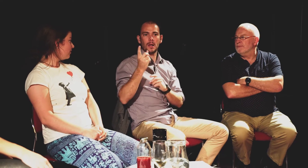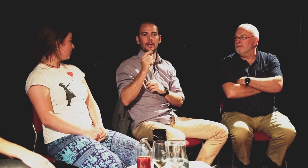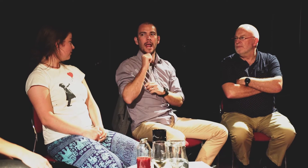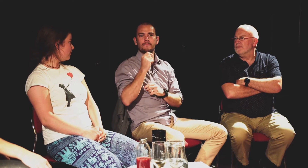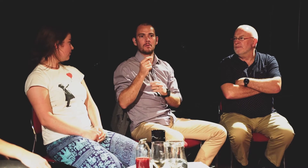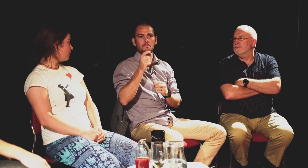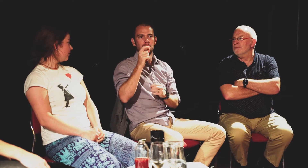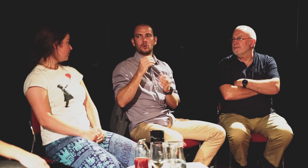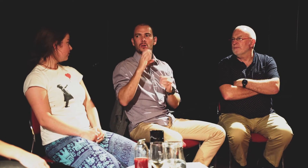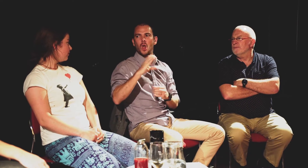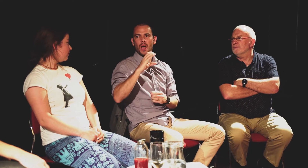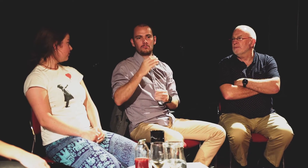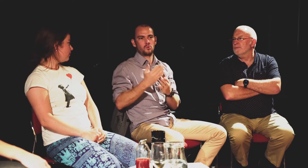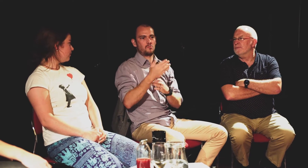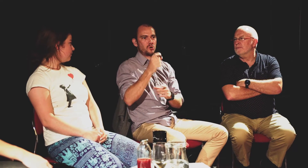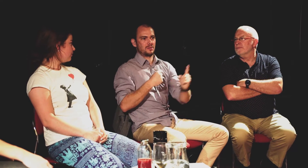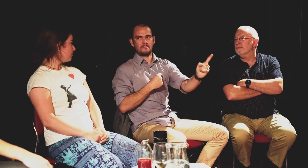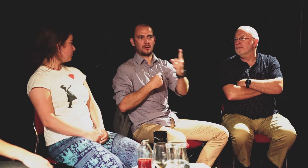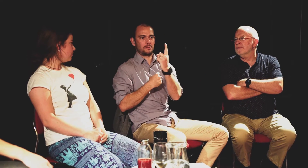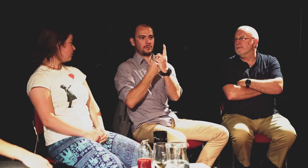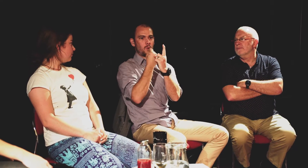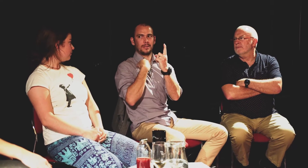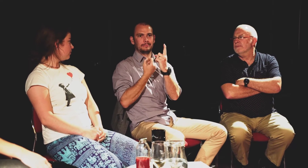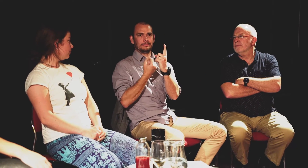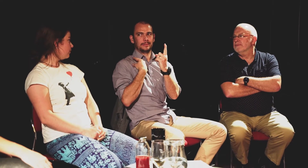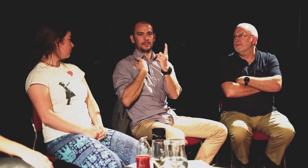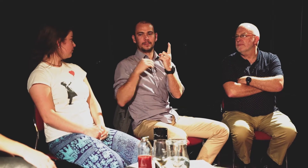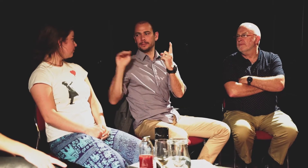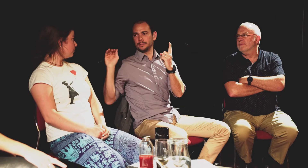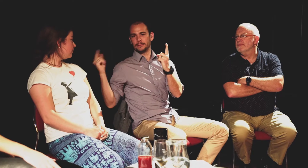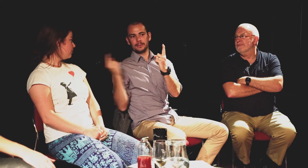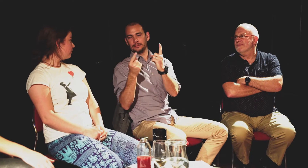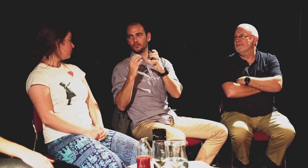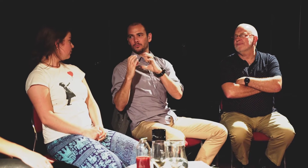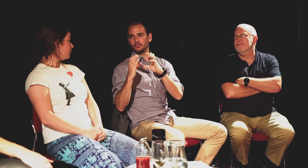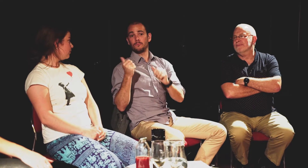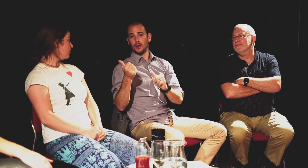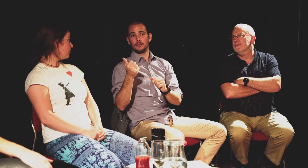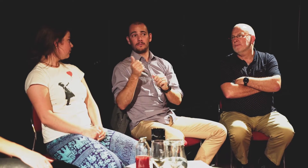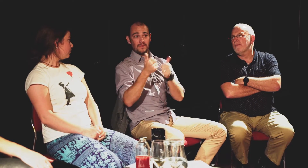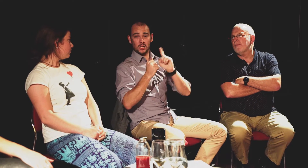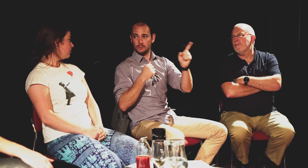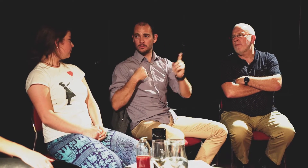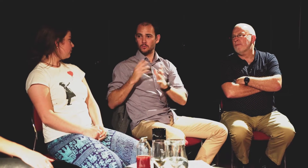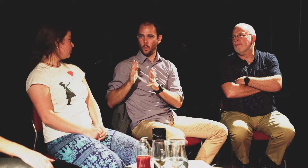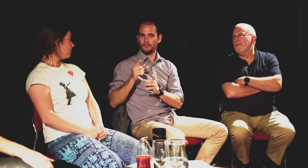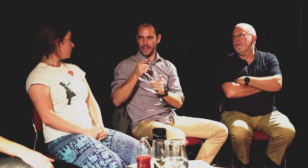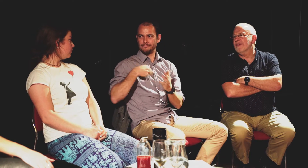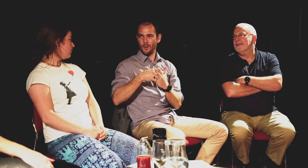One day, staff might come up to me. Some know that I'm deaf, so they communicate with me, but others find out that I'm deaf, and then they're like, oh, is there someone else I